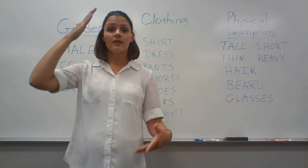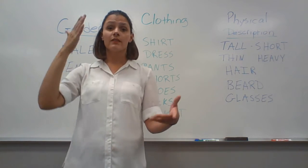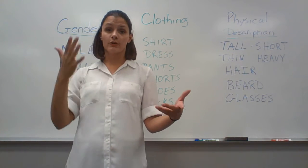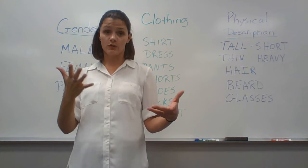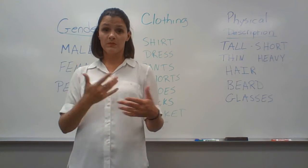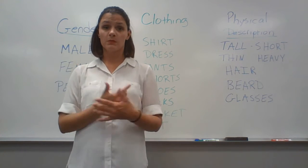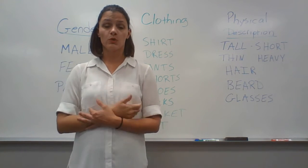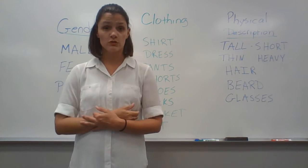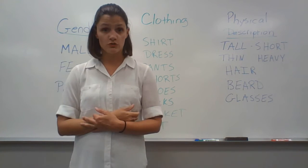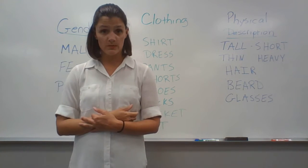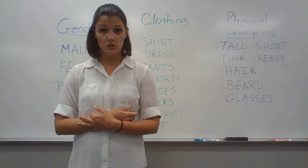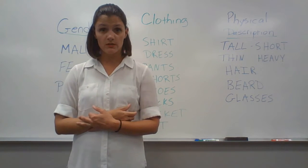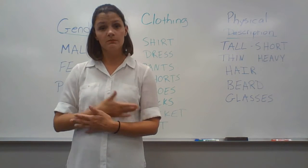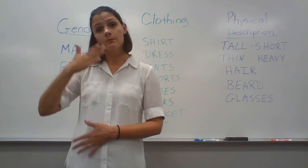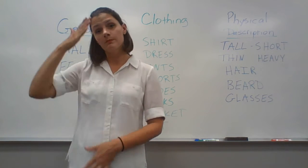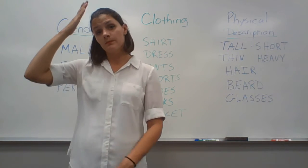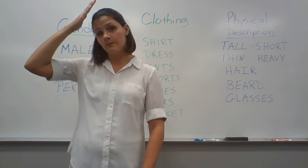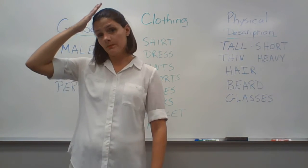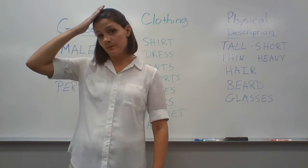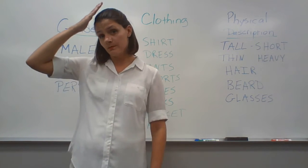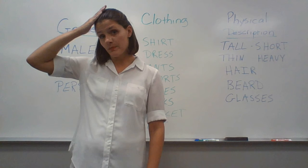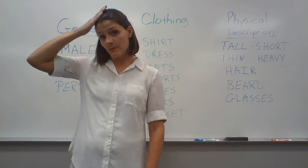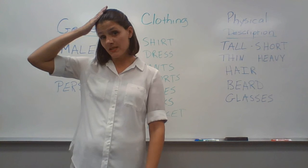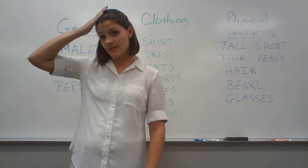There could be more description, but basic sign.